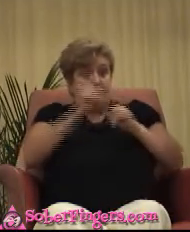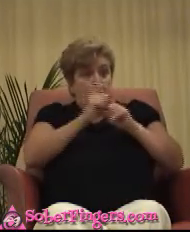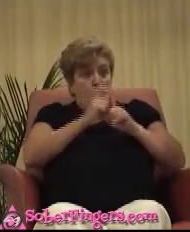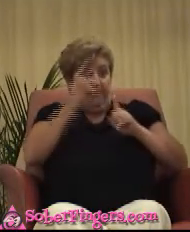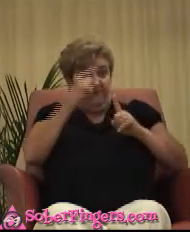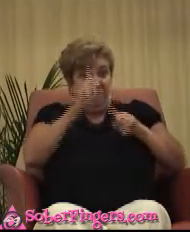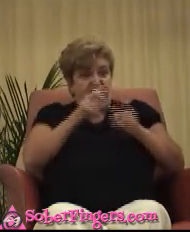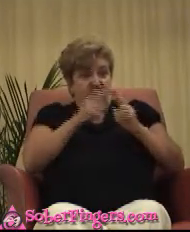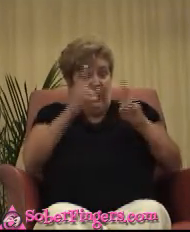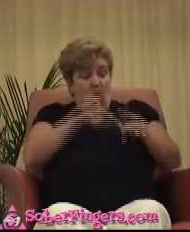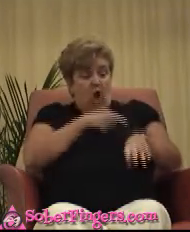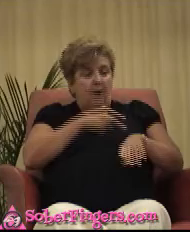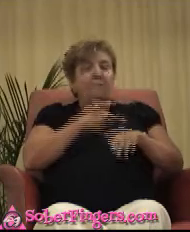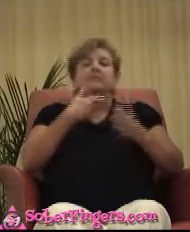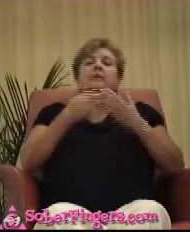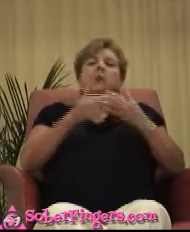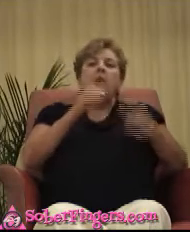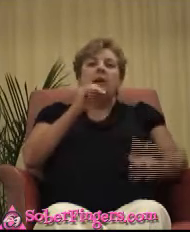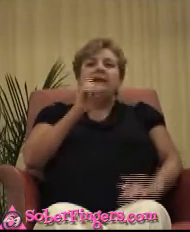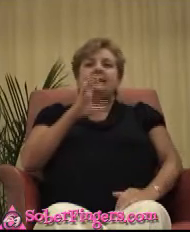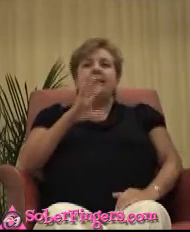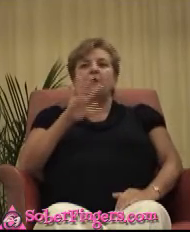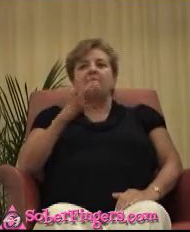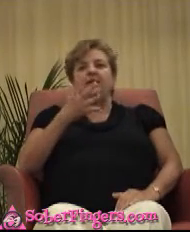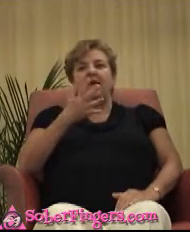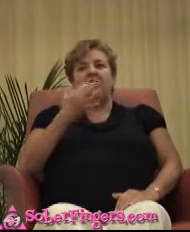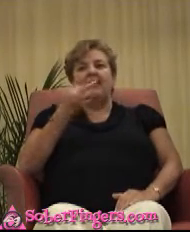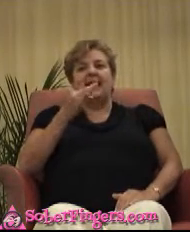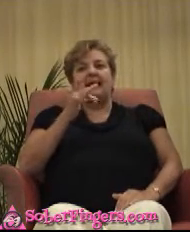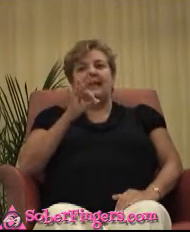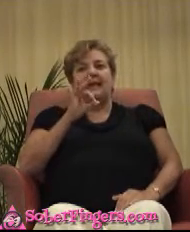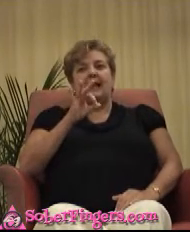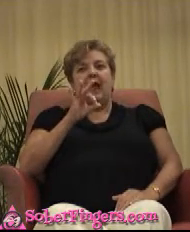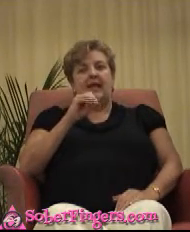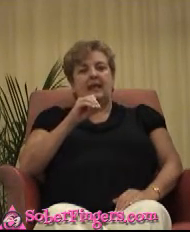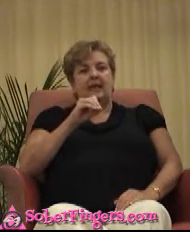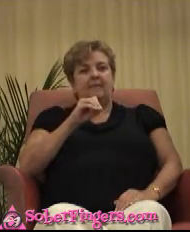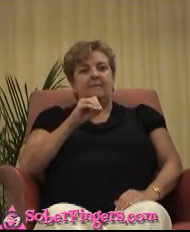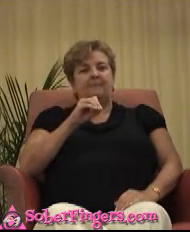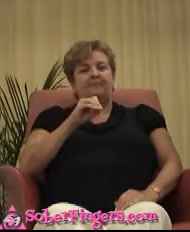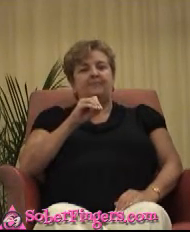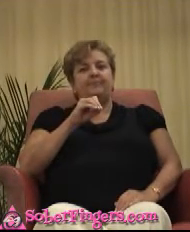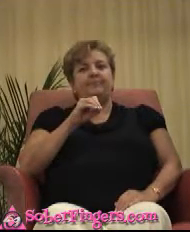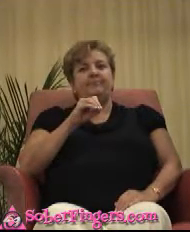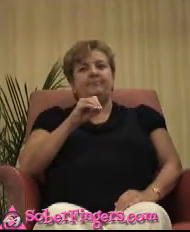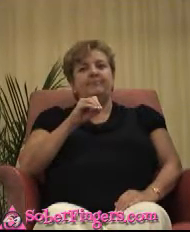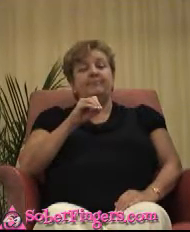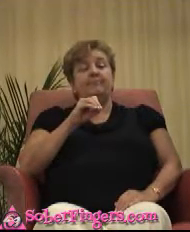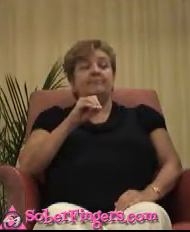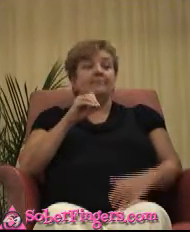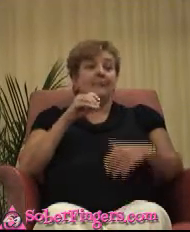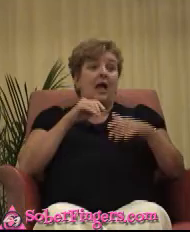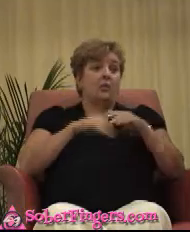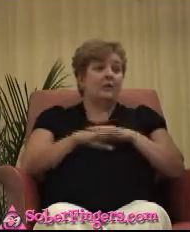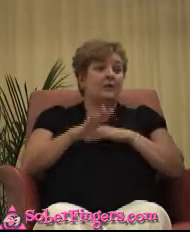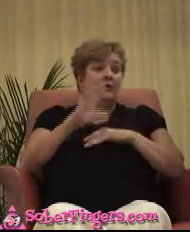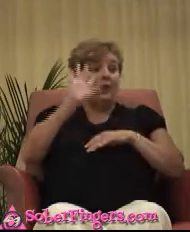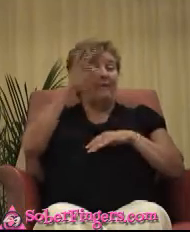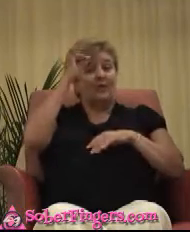So on December the 5th, 1990, 34 years from the day that I'd entered Marine boot camp, I walked into the Atlanta Federal Prison System. I